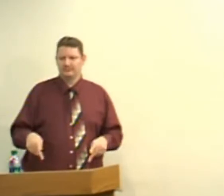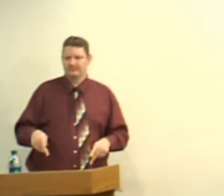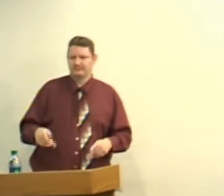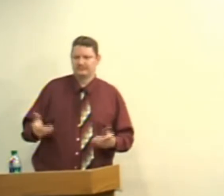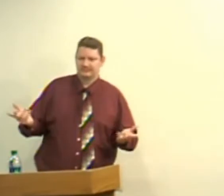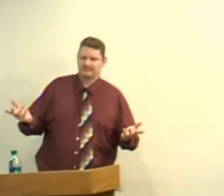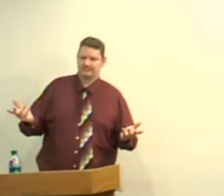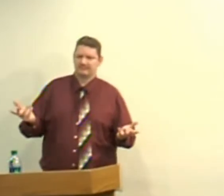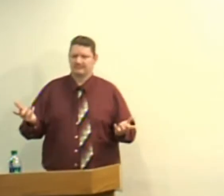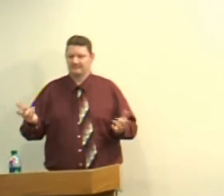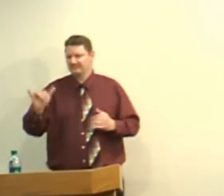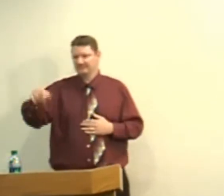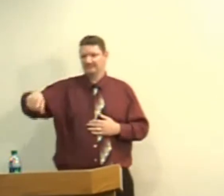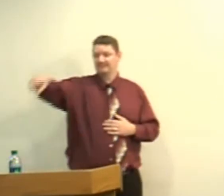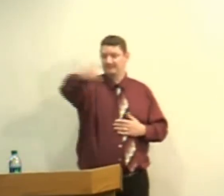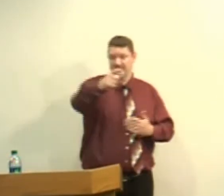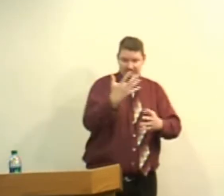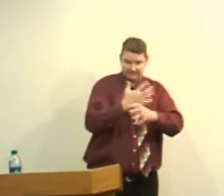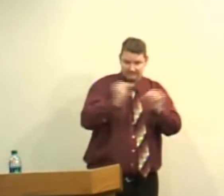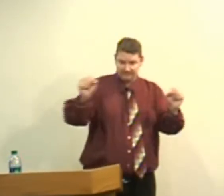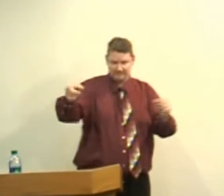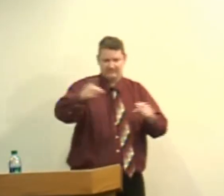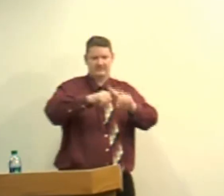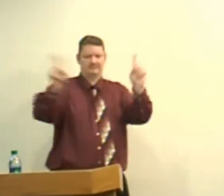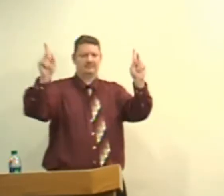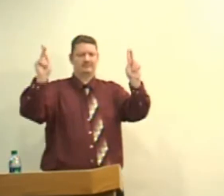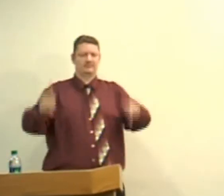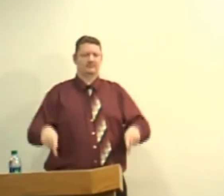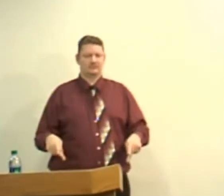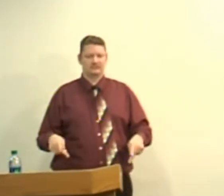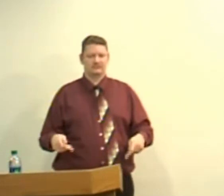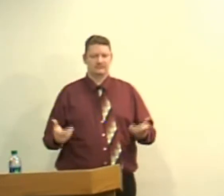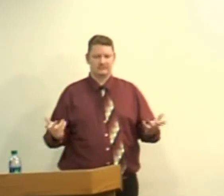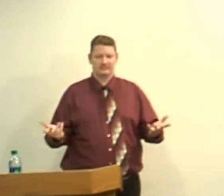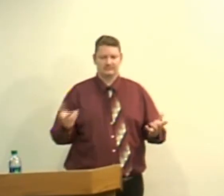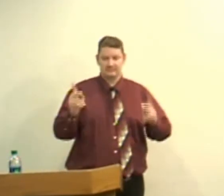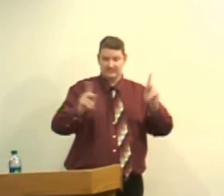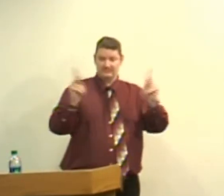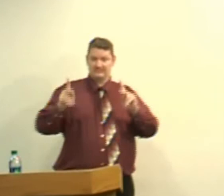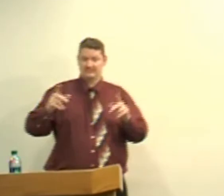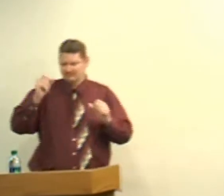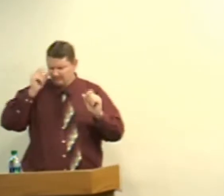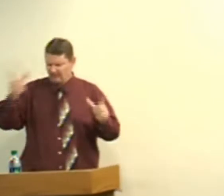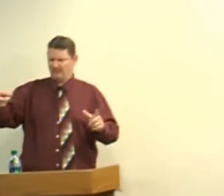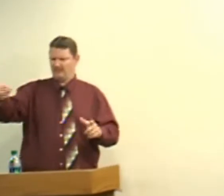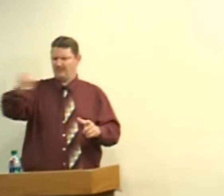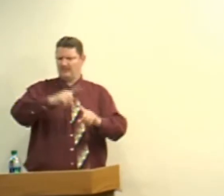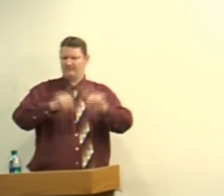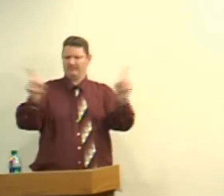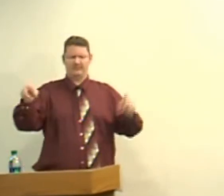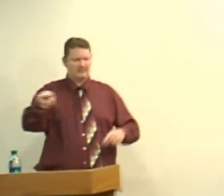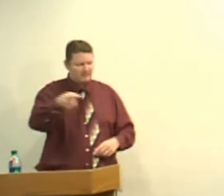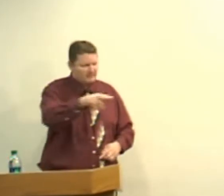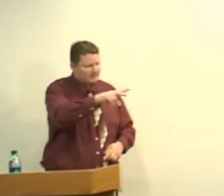They'd say, you're such a different person now. And it's like all of us, when we have become saved, we do become different people.